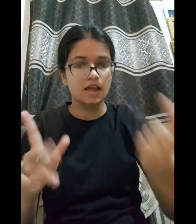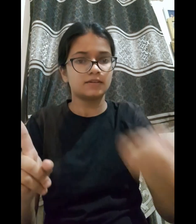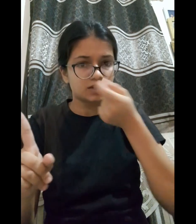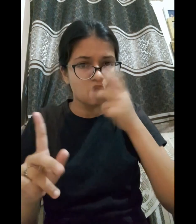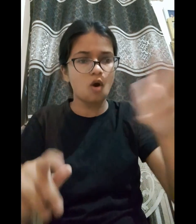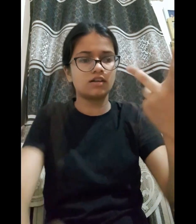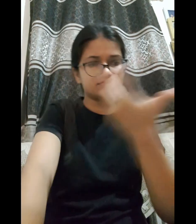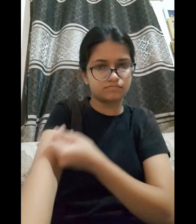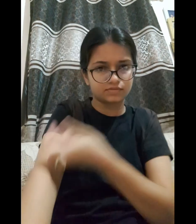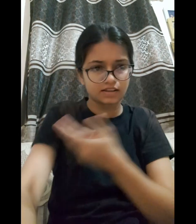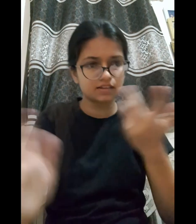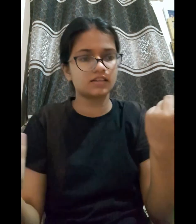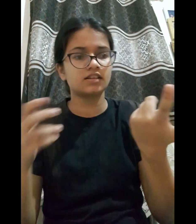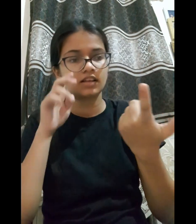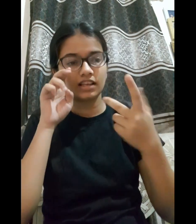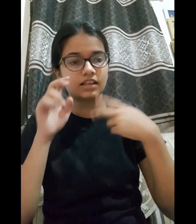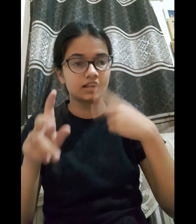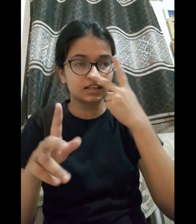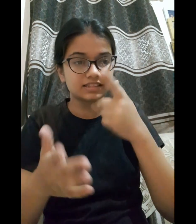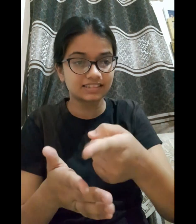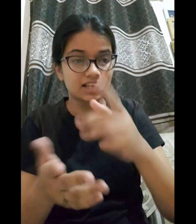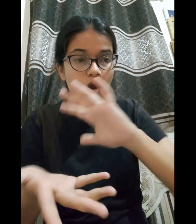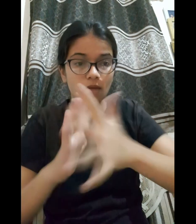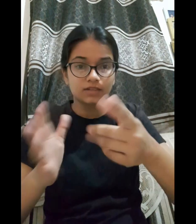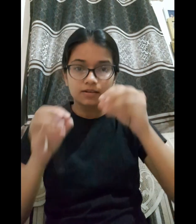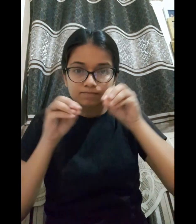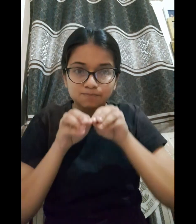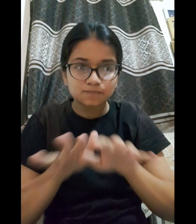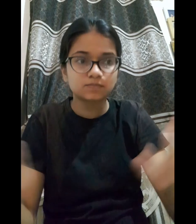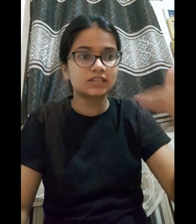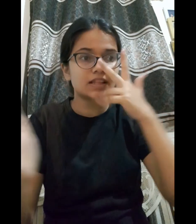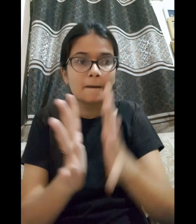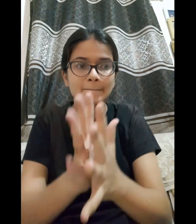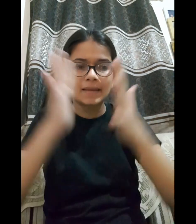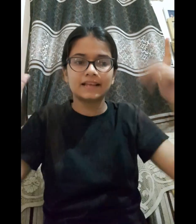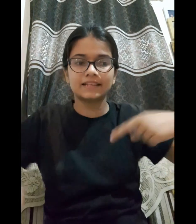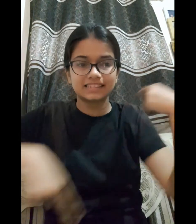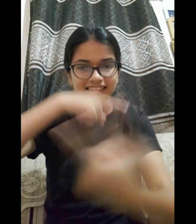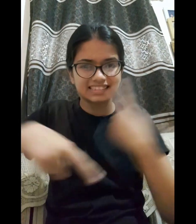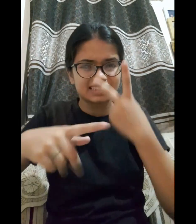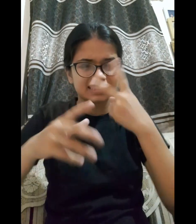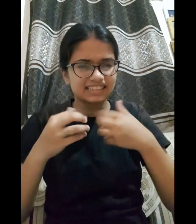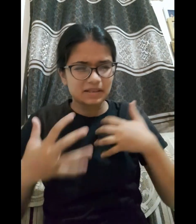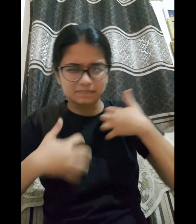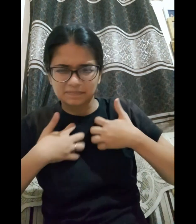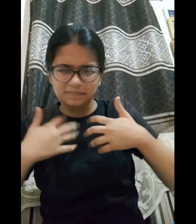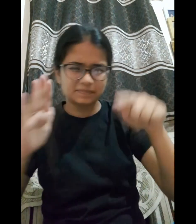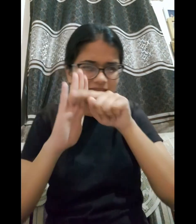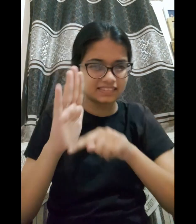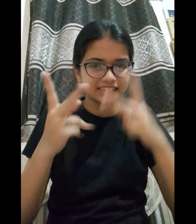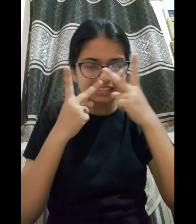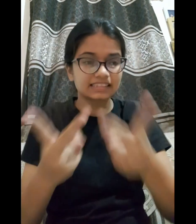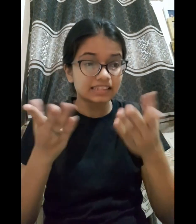parenterally, and that will prevent the cytokine shower becoming a big storm and causing the devastating consequences that we are seeing.